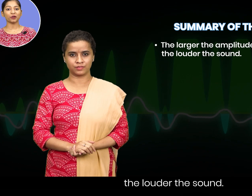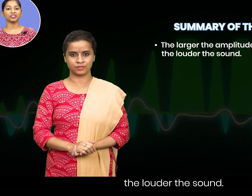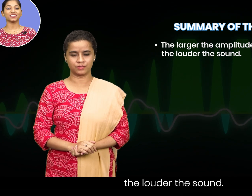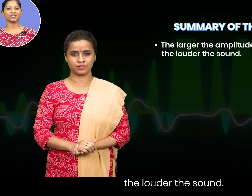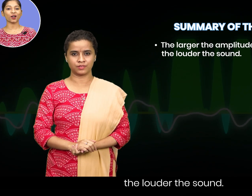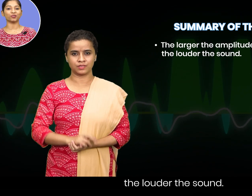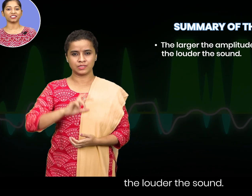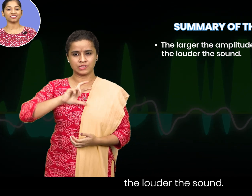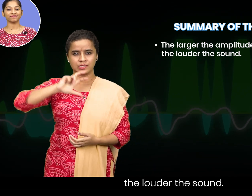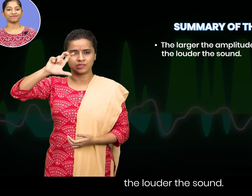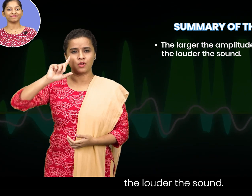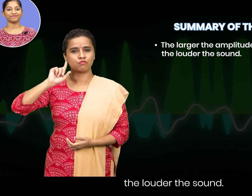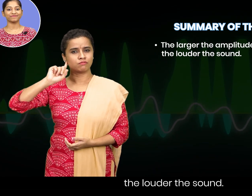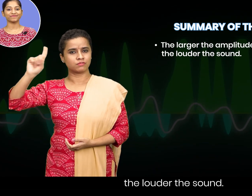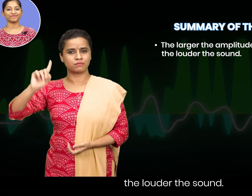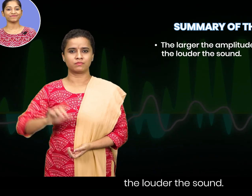the louder the sound.